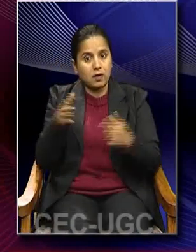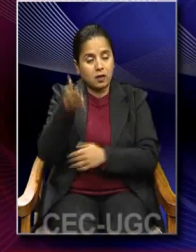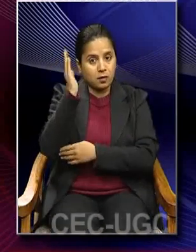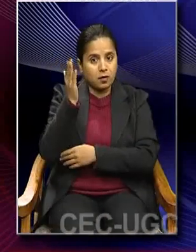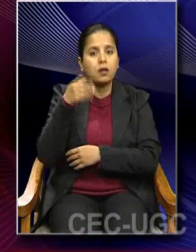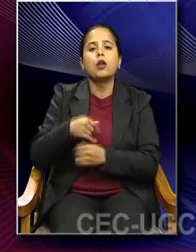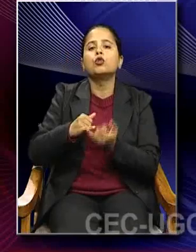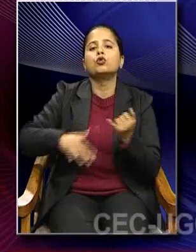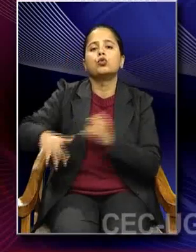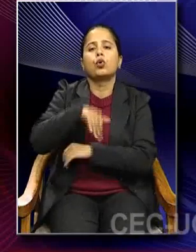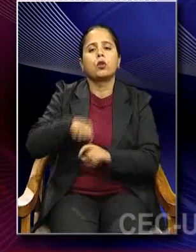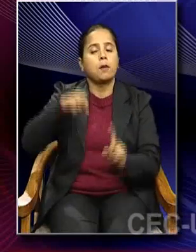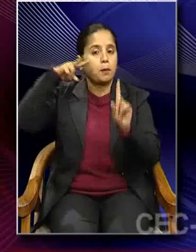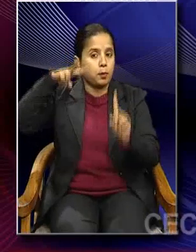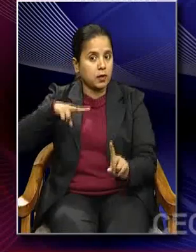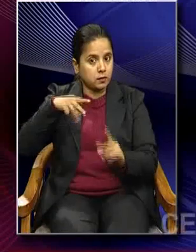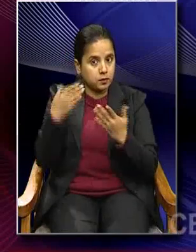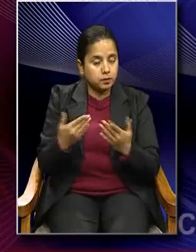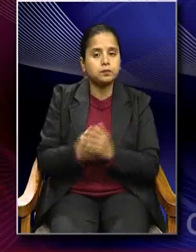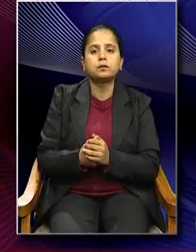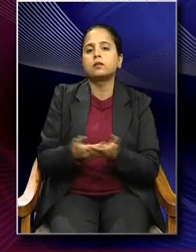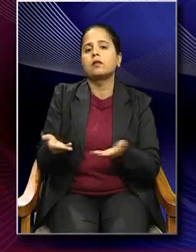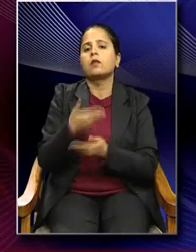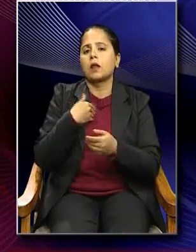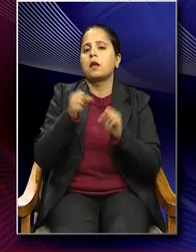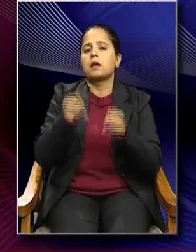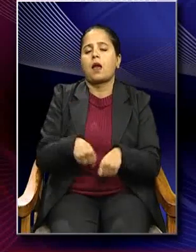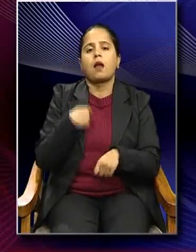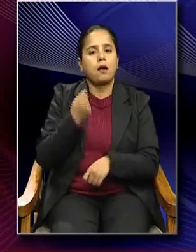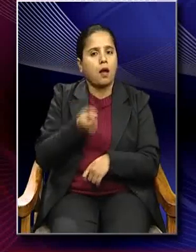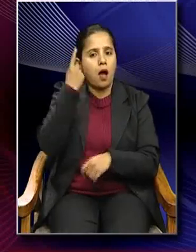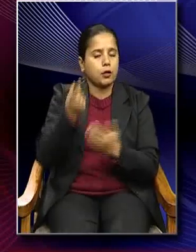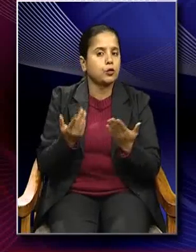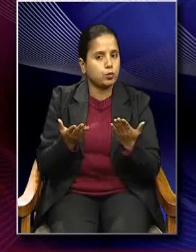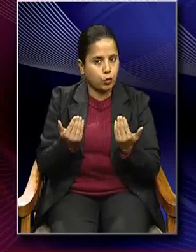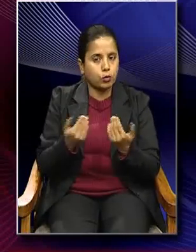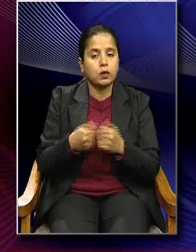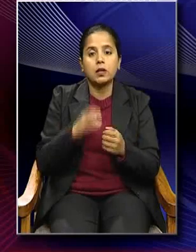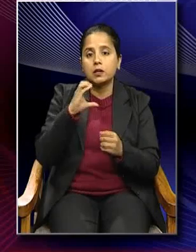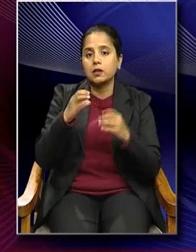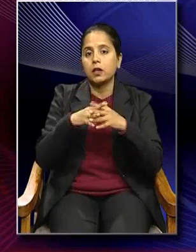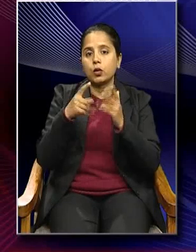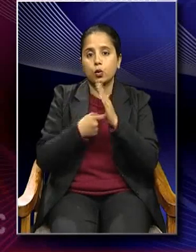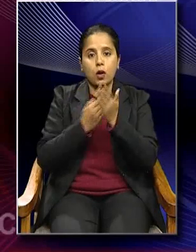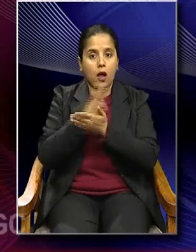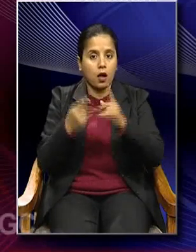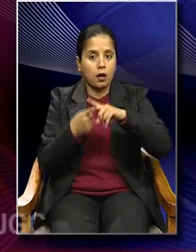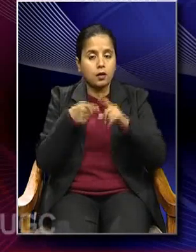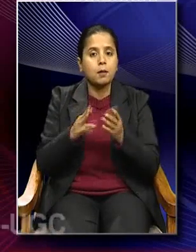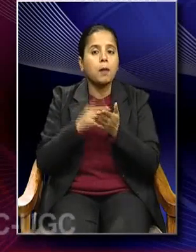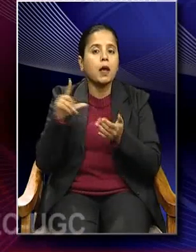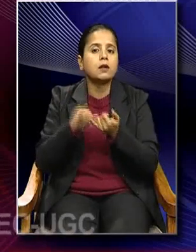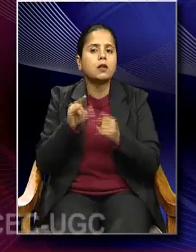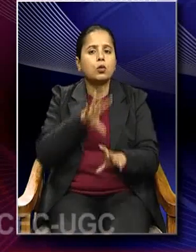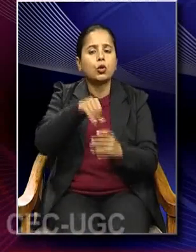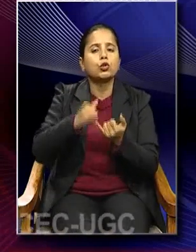a sociological perspective, we will be able to understand C. Wright Mill's contribution to